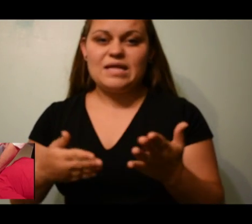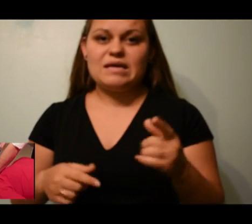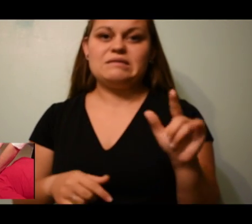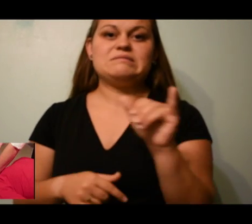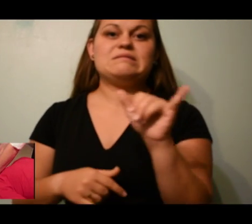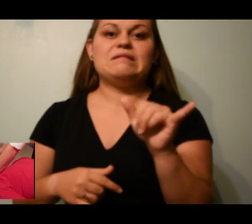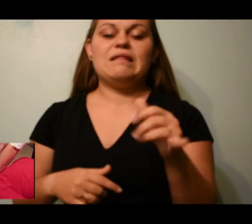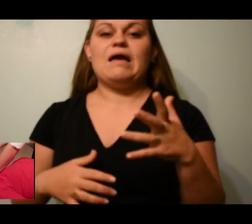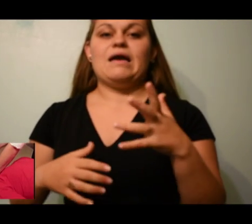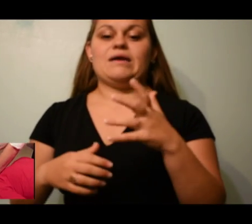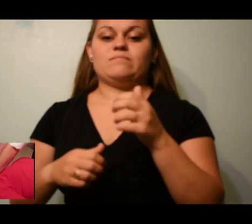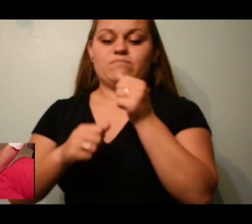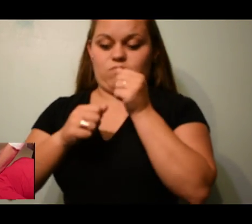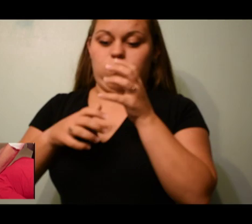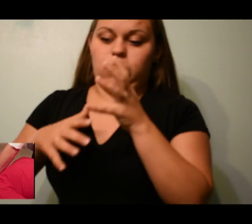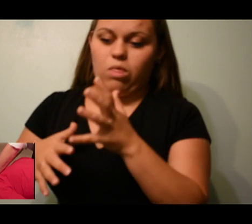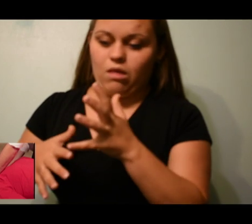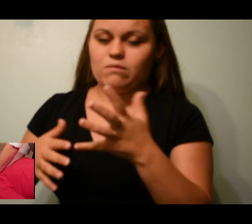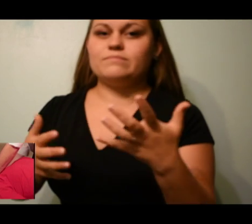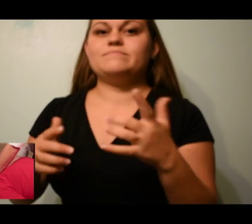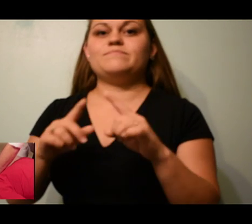hold it in position.